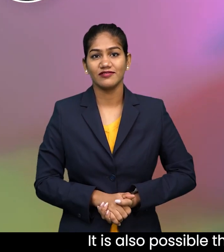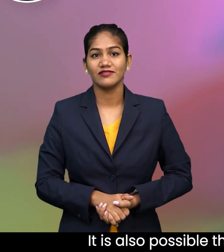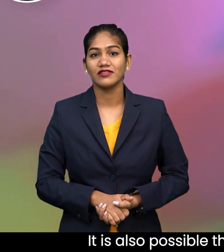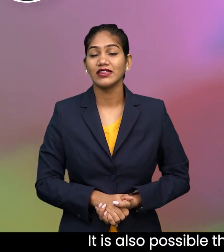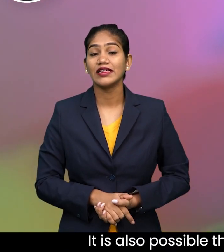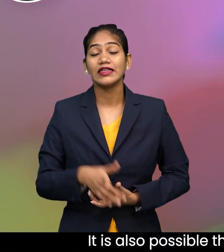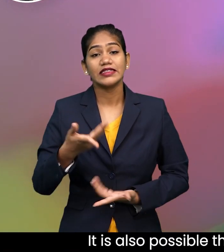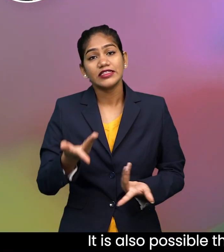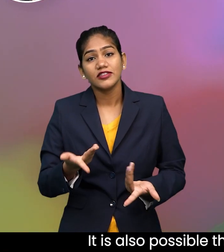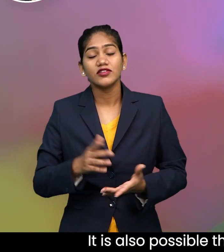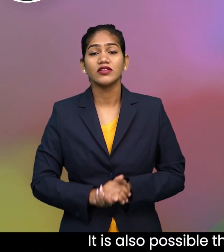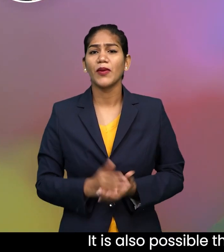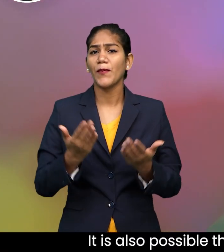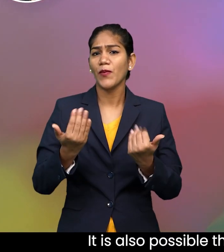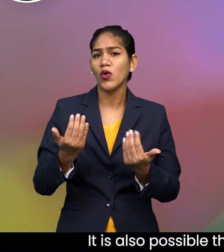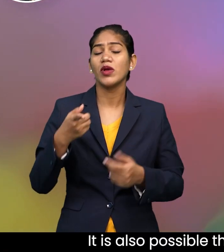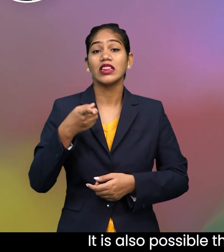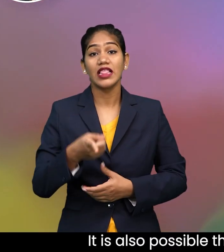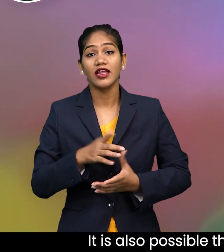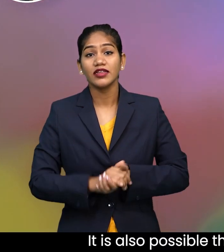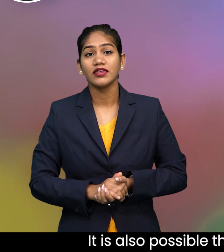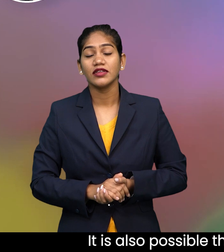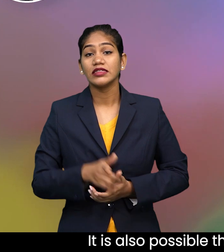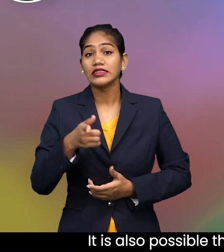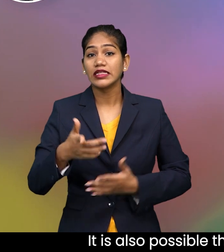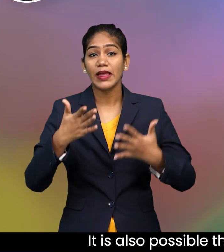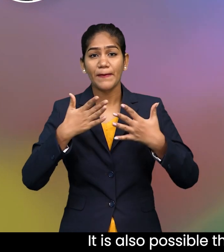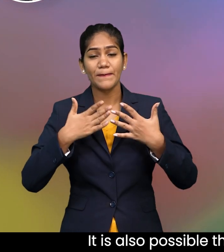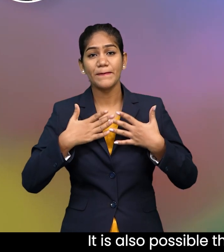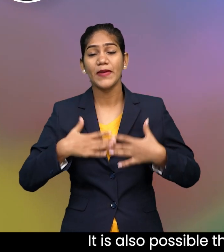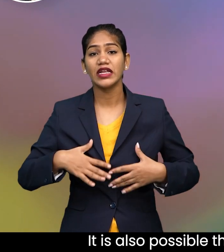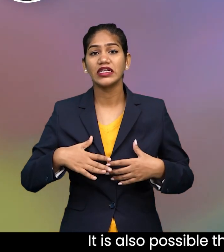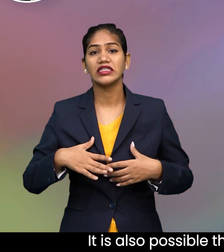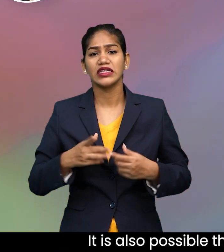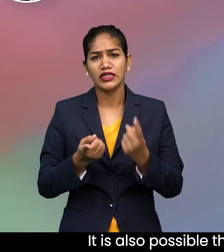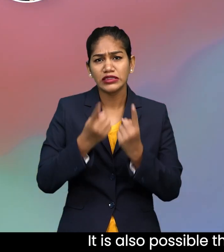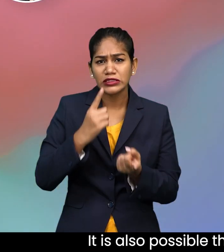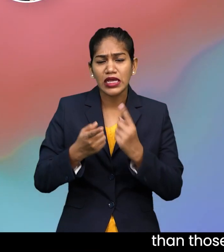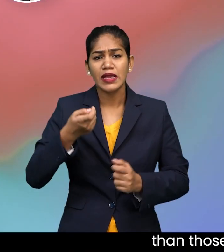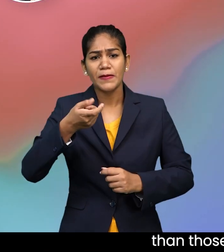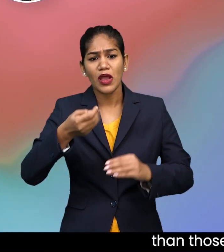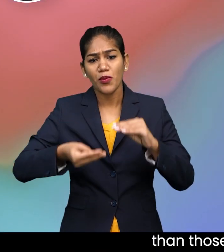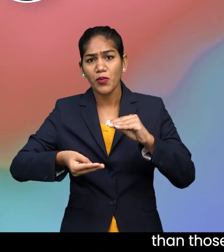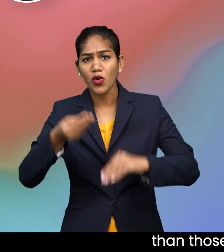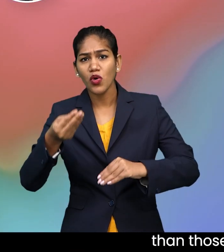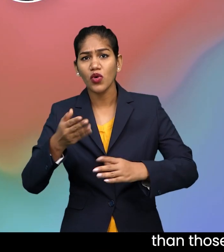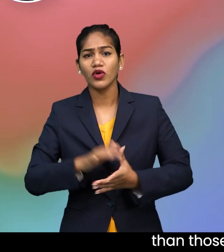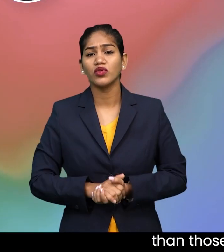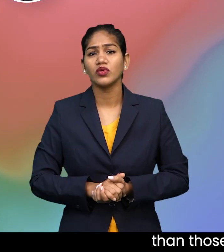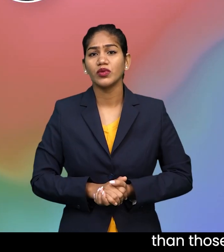It is also possible that their medical expenses are higher than those of the other